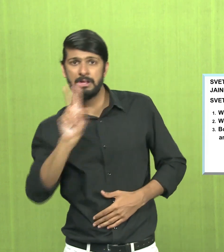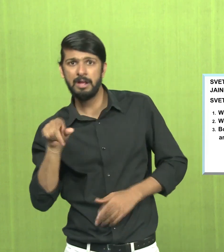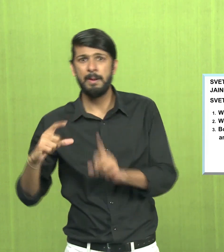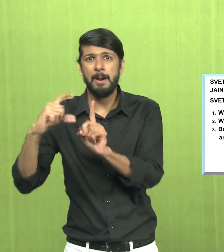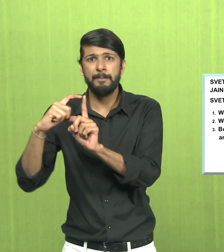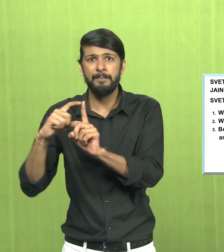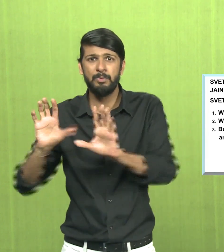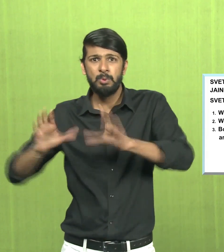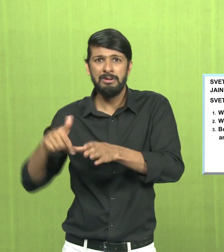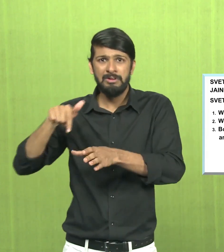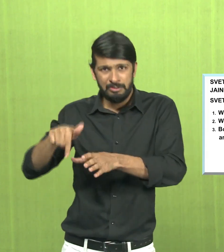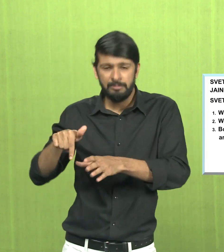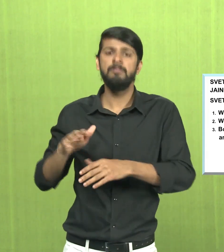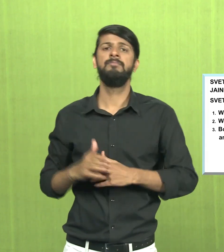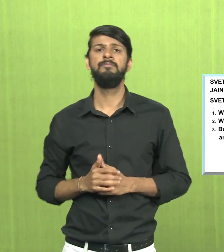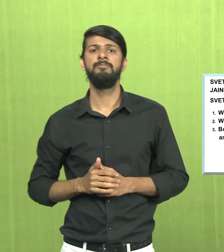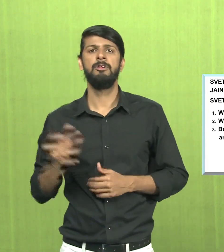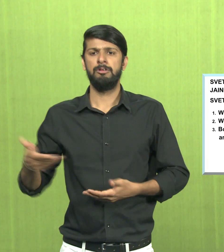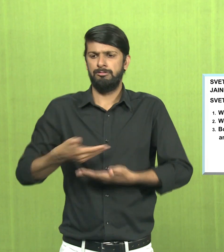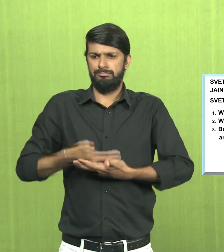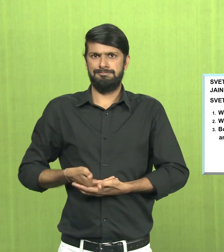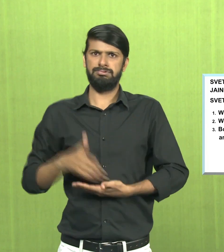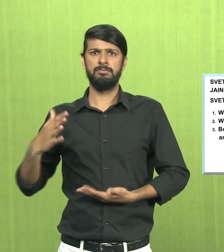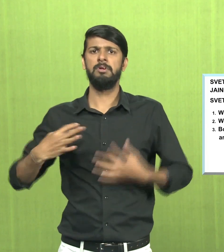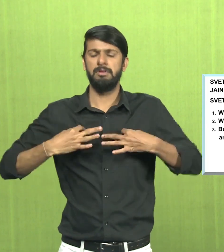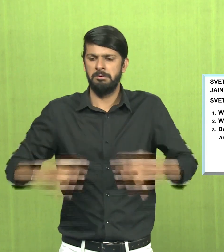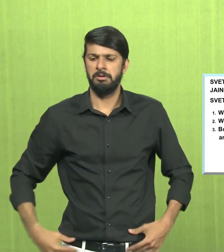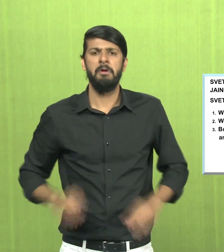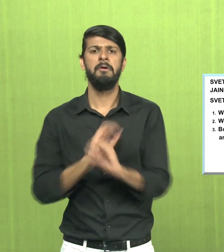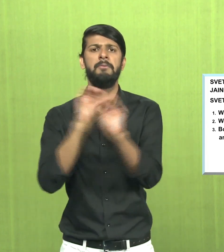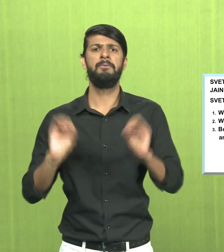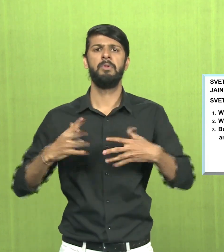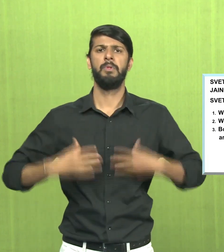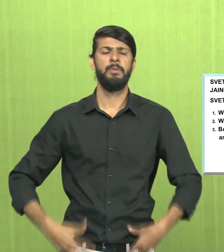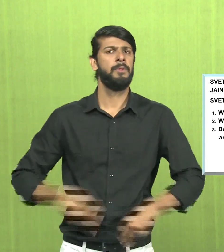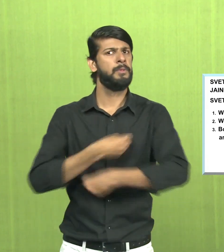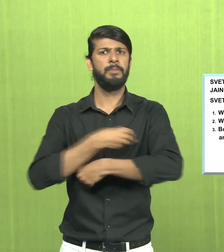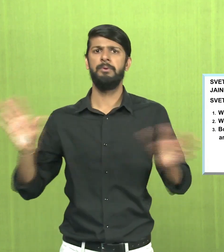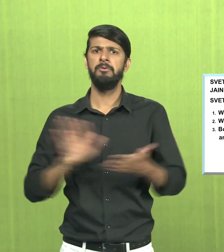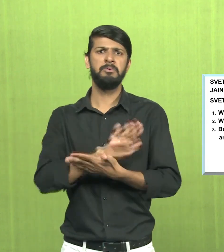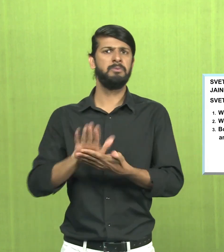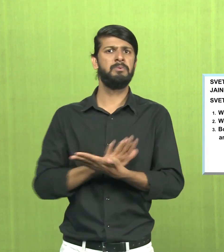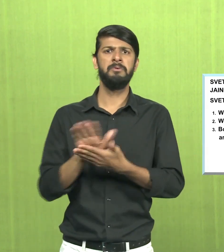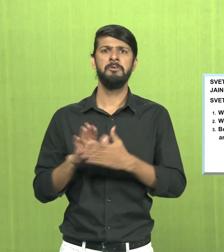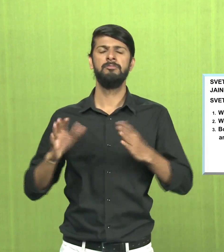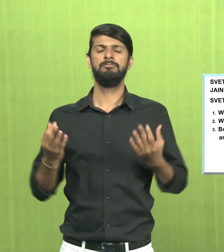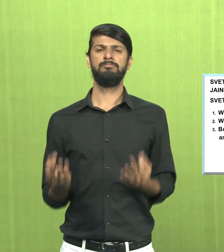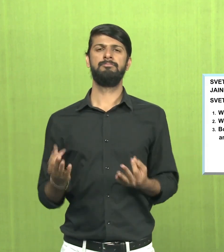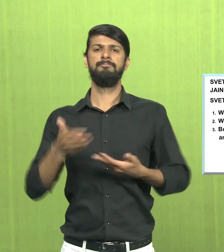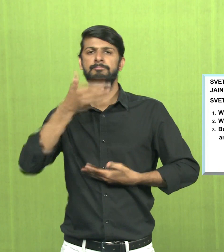These are the characteristics of Shvetambara. Then the Digambara sect is, the people of this sect,